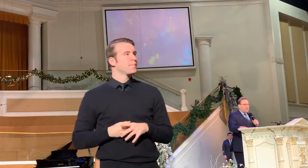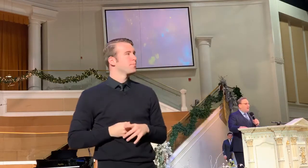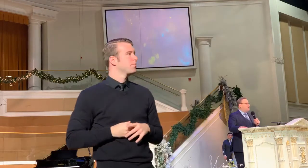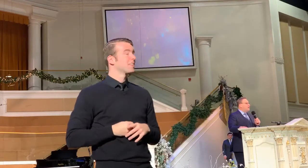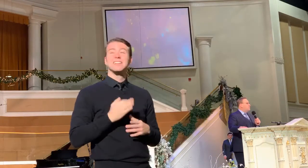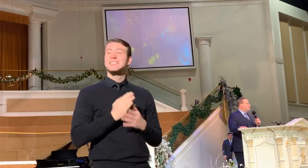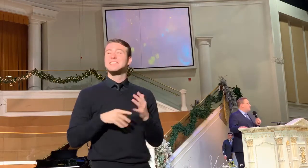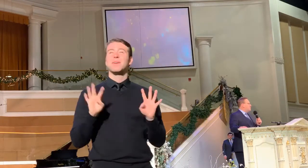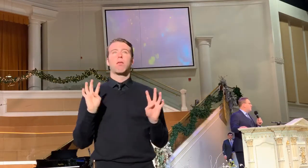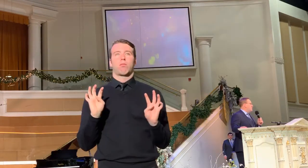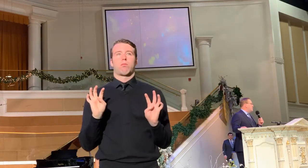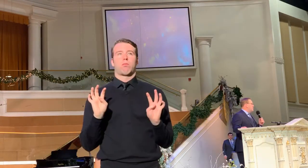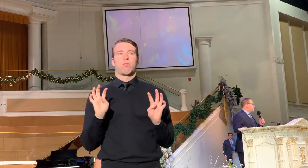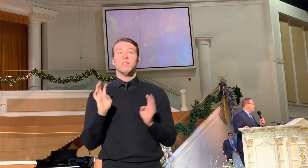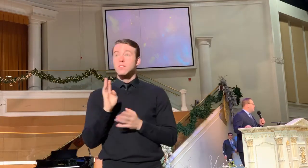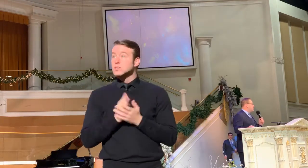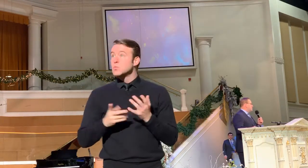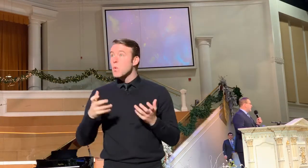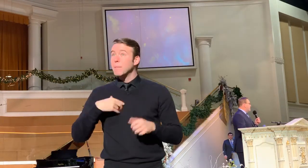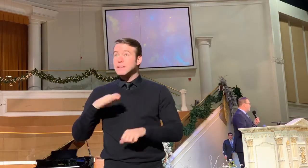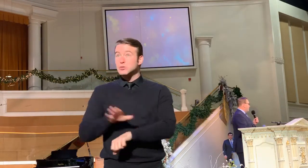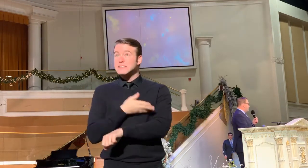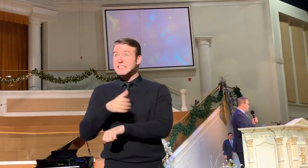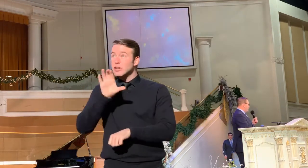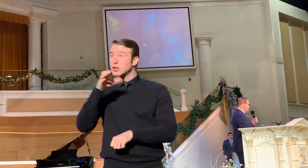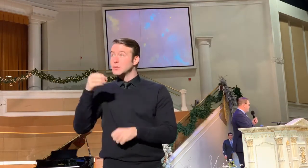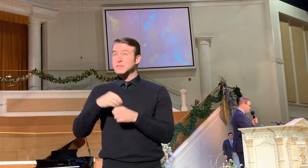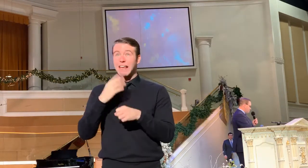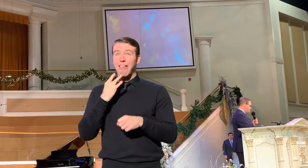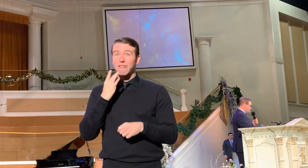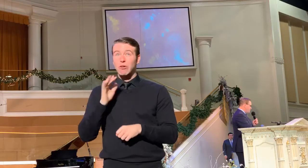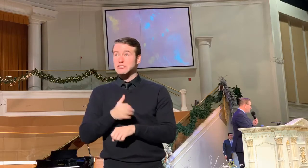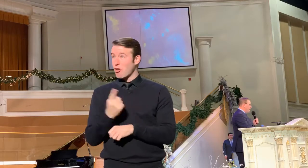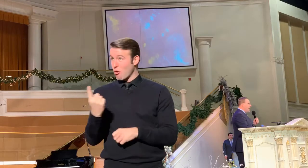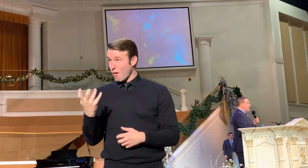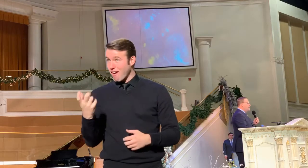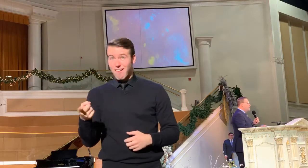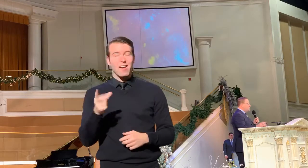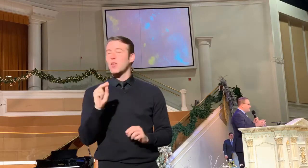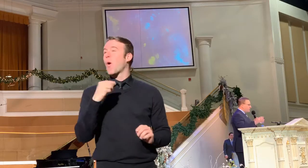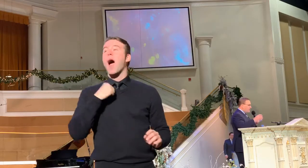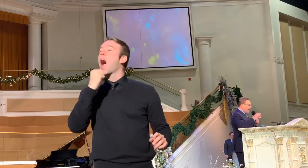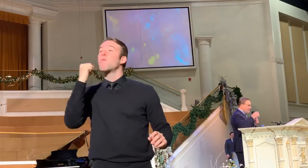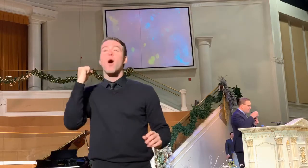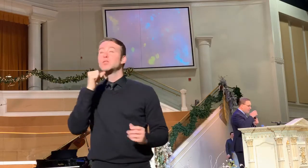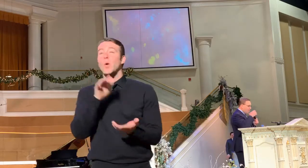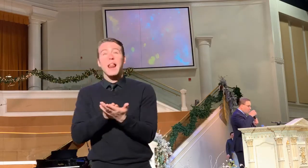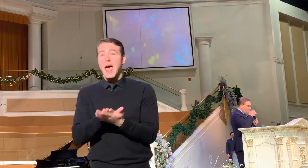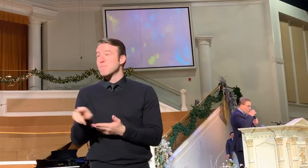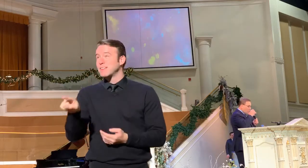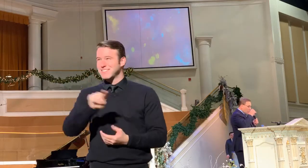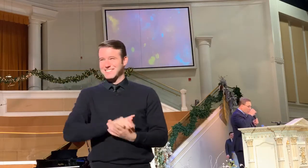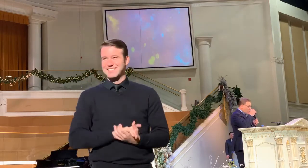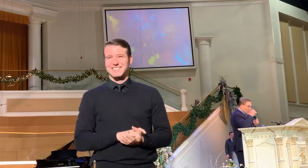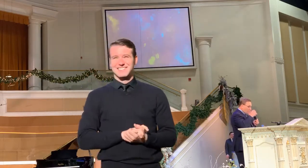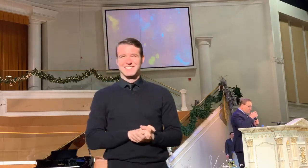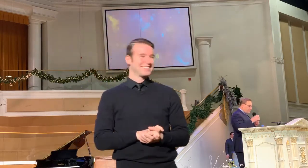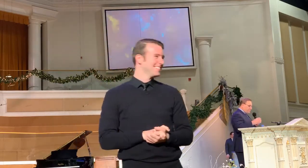Amen. Well, some of y'all must be want me to sing Christmas in California or something. I ain't doing it, so don't clap.